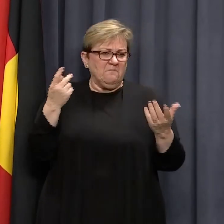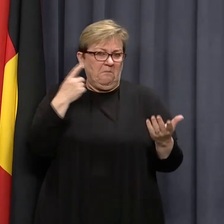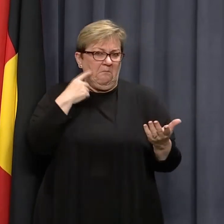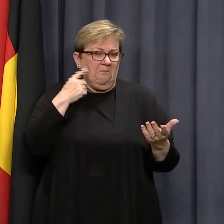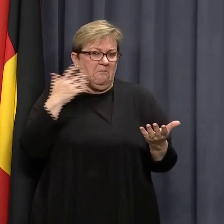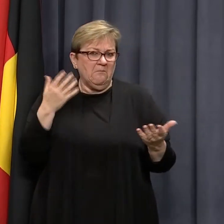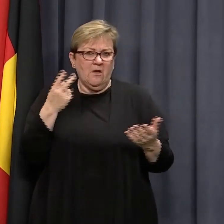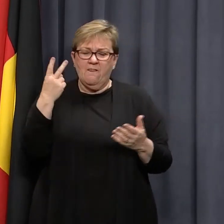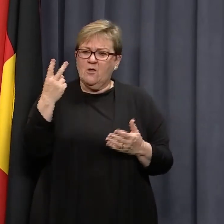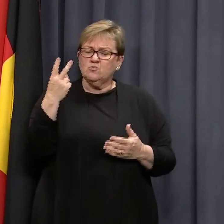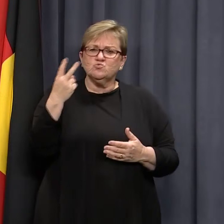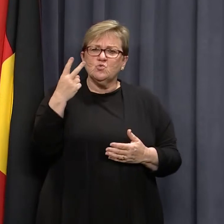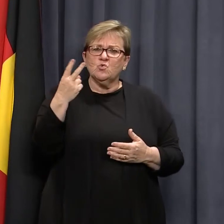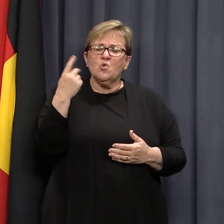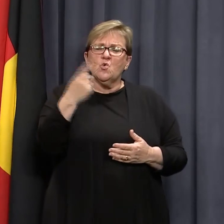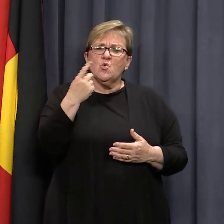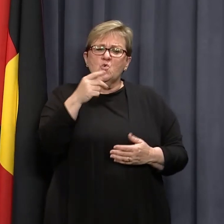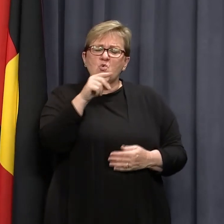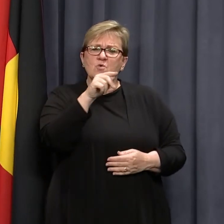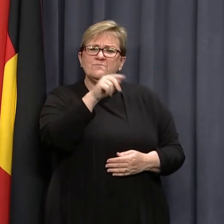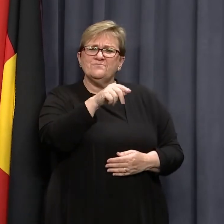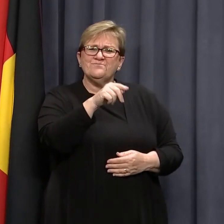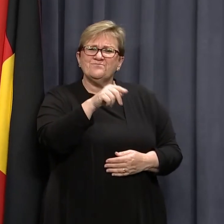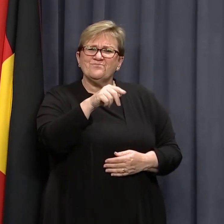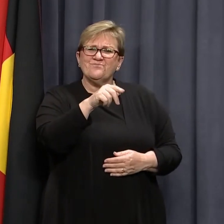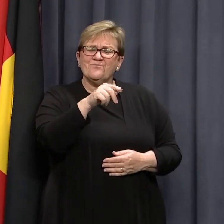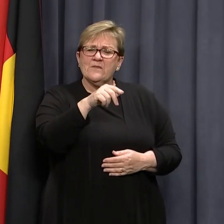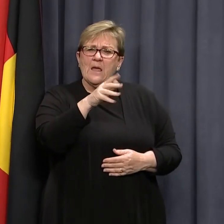the two who were at the